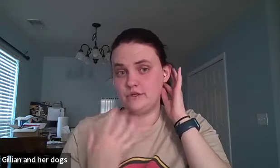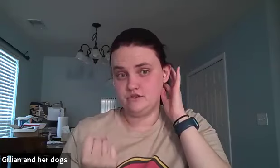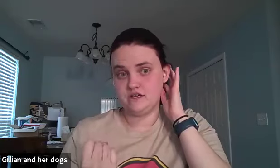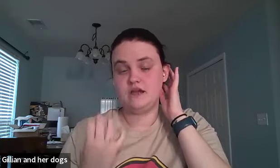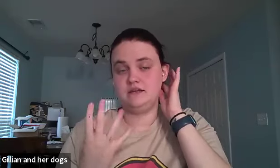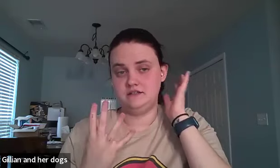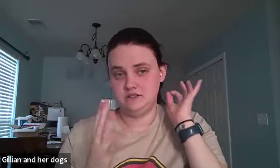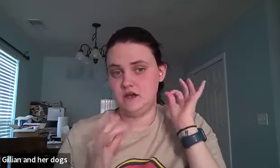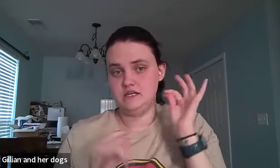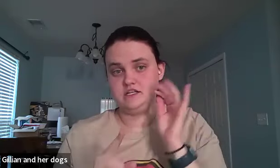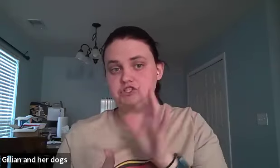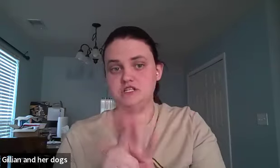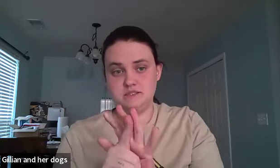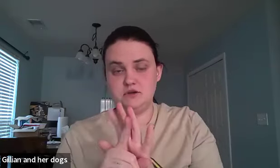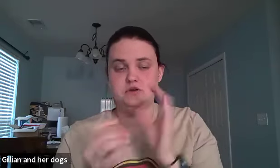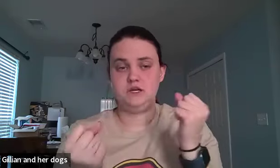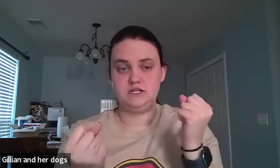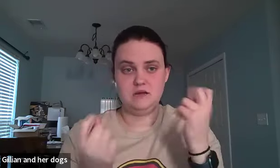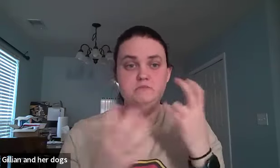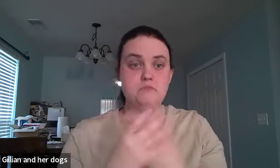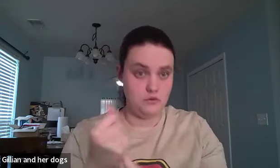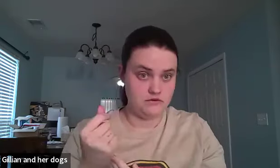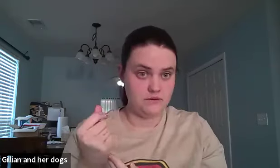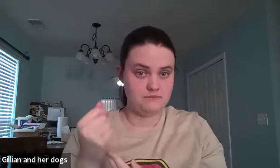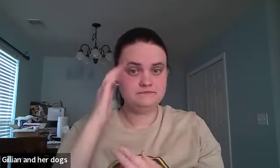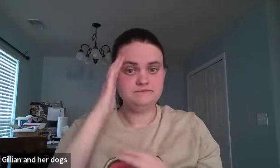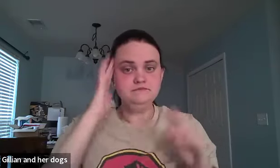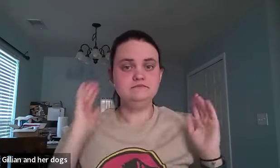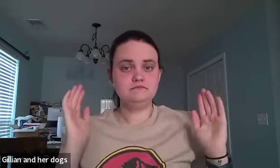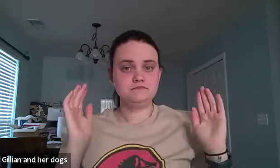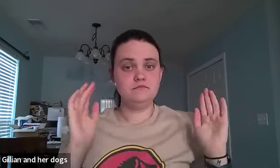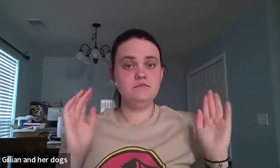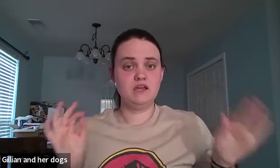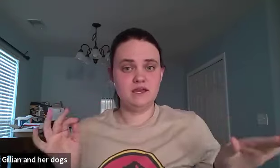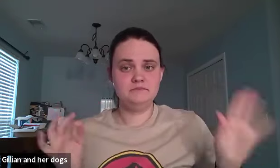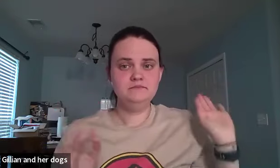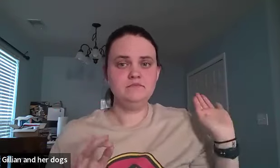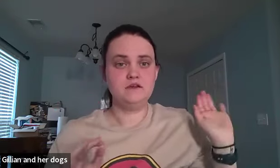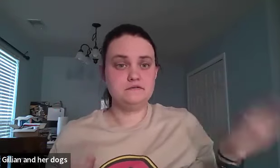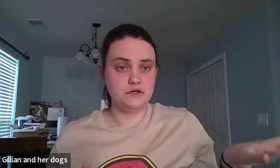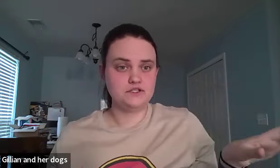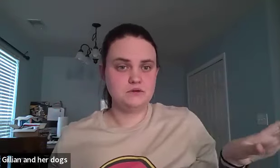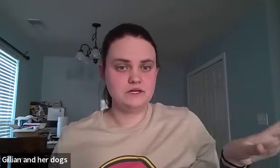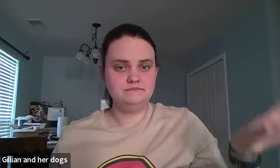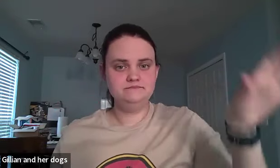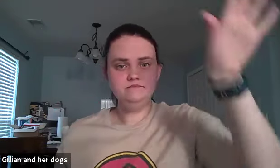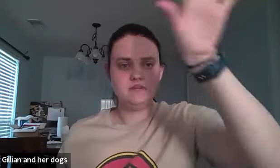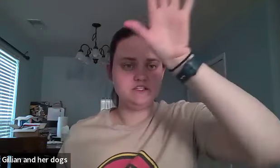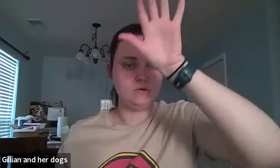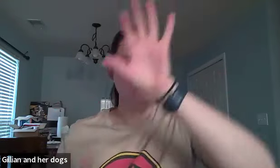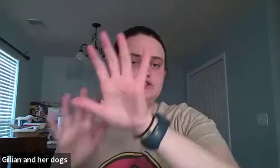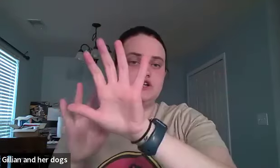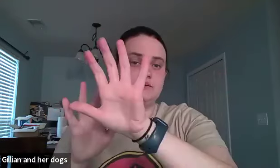going to sign, and it's not just an exposure. I'm going to sign both of them. Okay. The first one is going to start